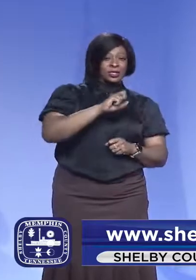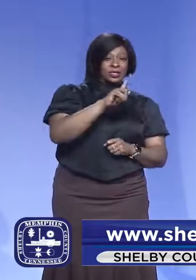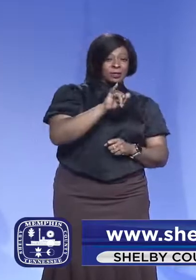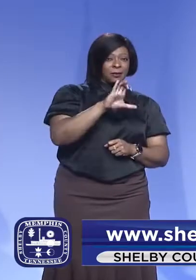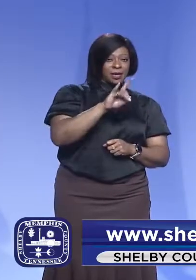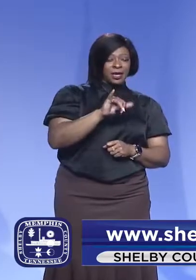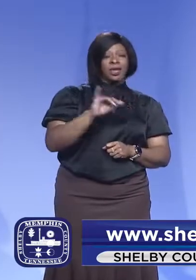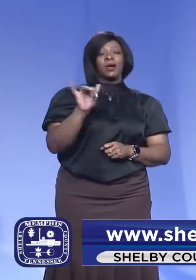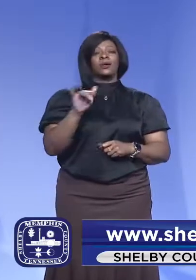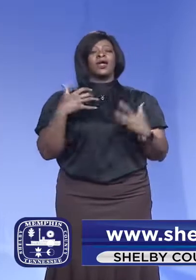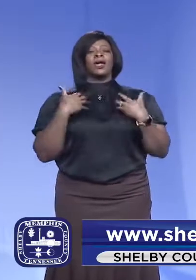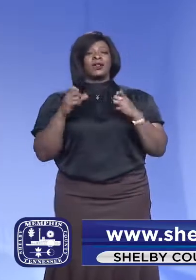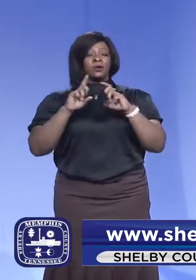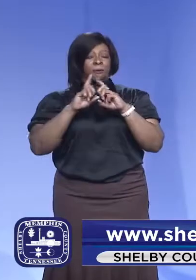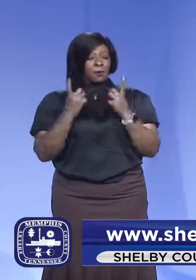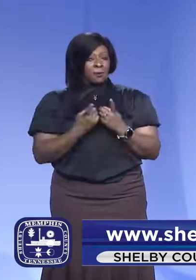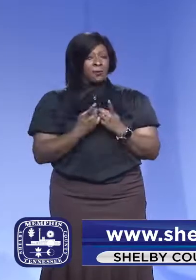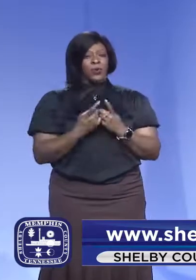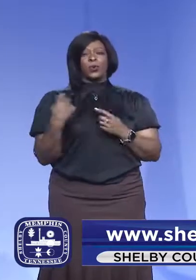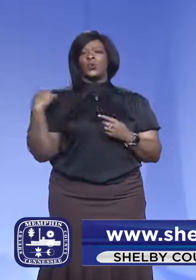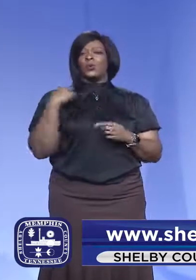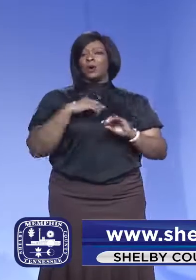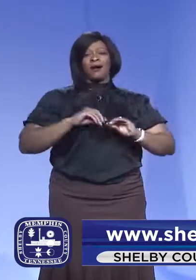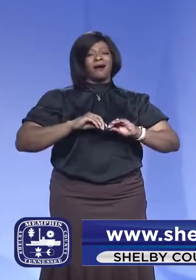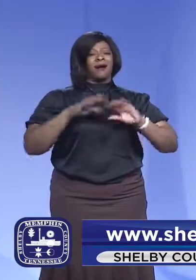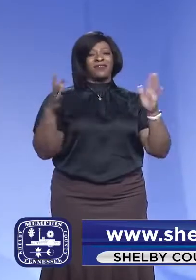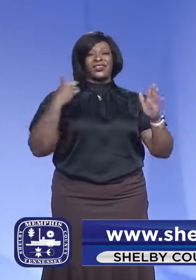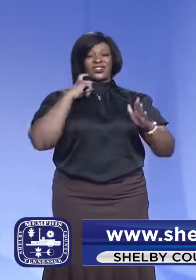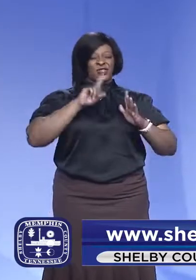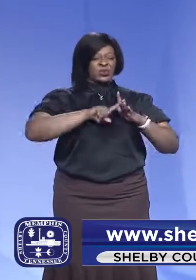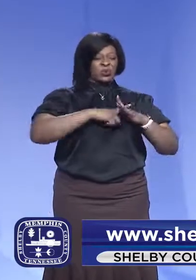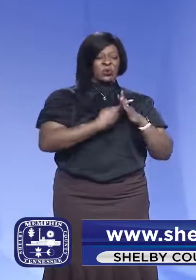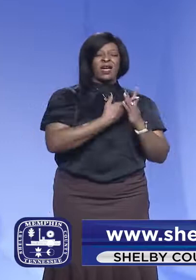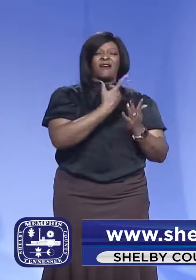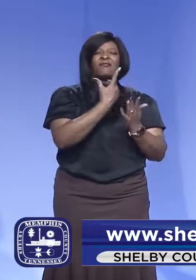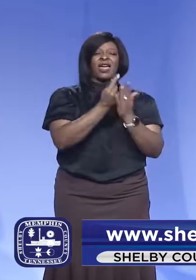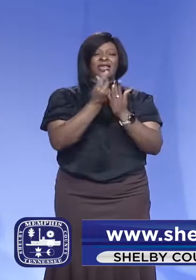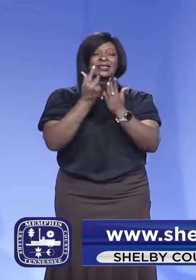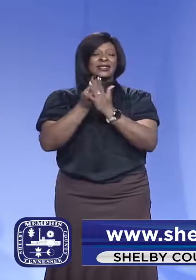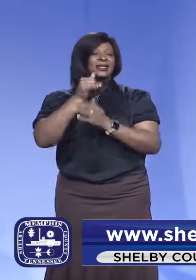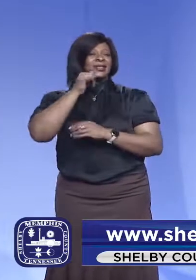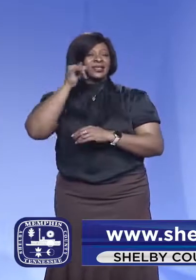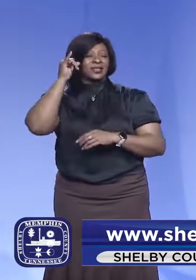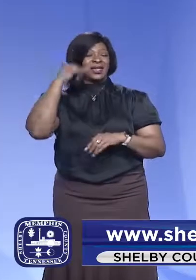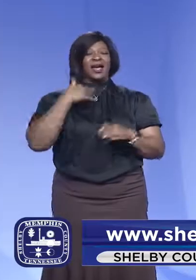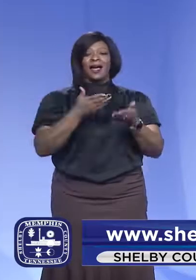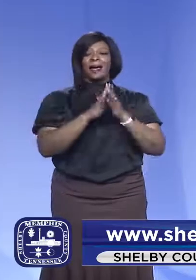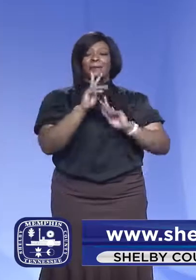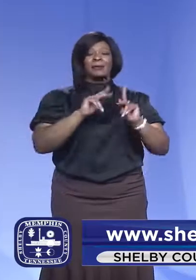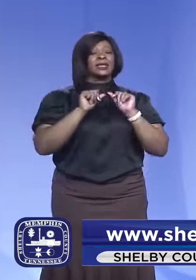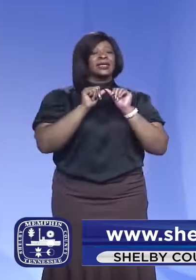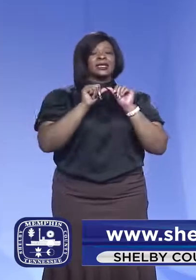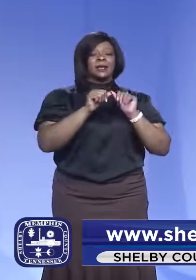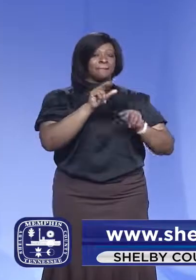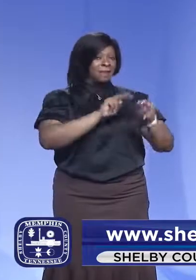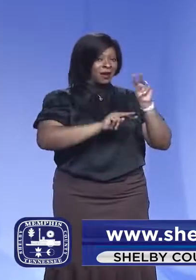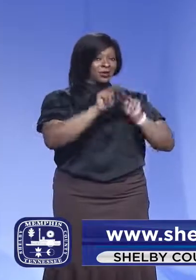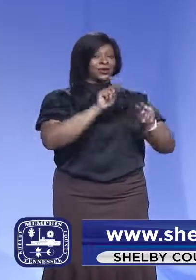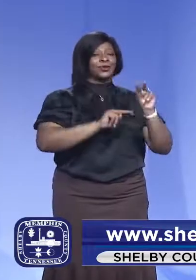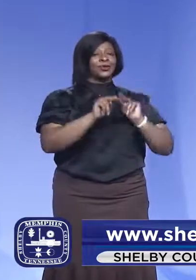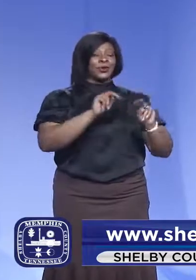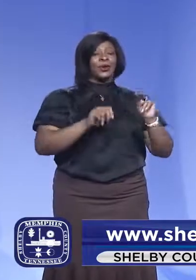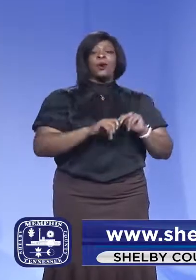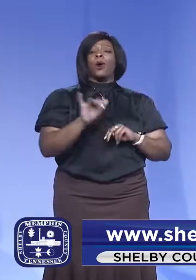as well as the health department. We obviously just started vaccinating yesterday, and so I just ask people to continue to monitor,